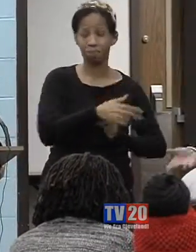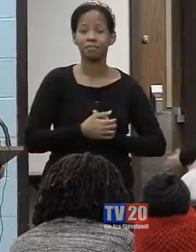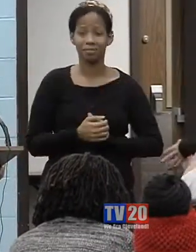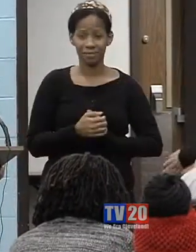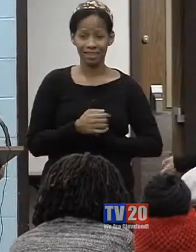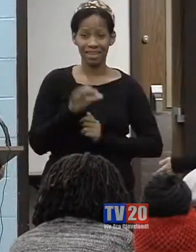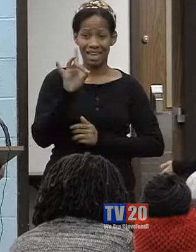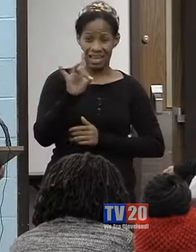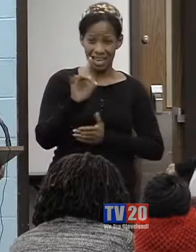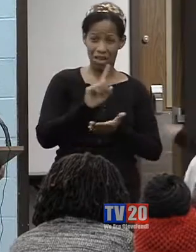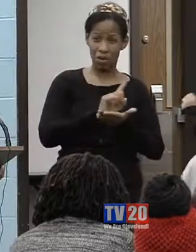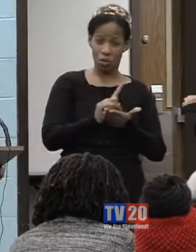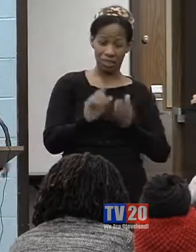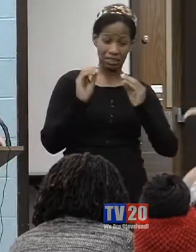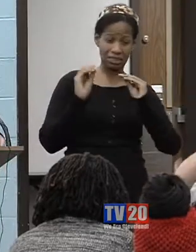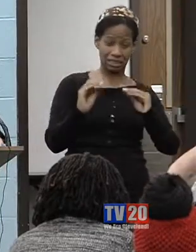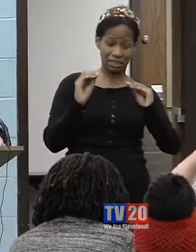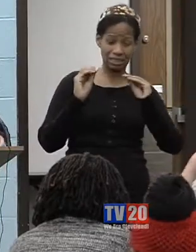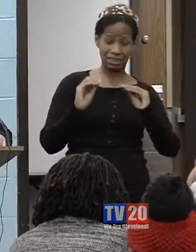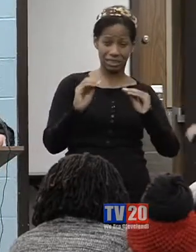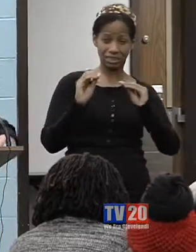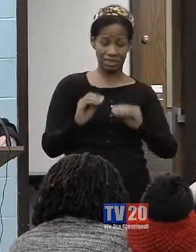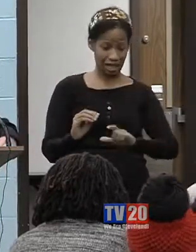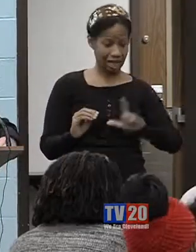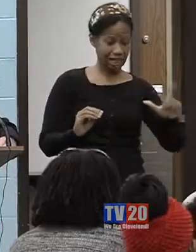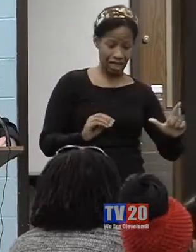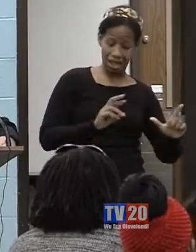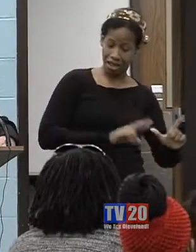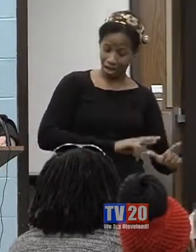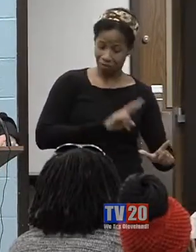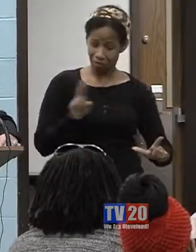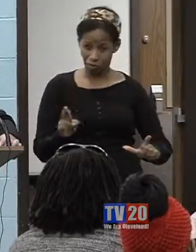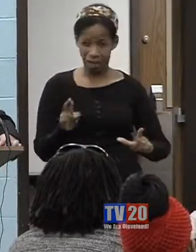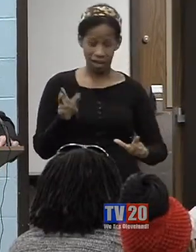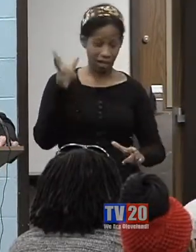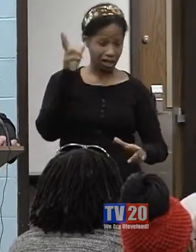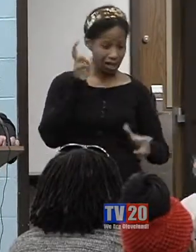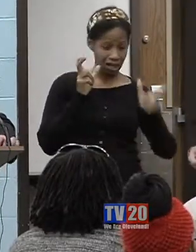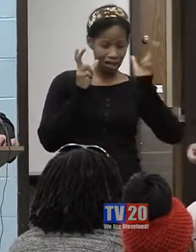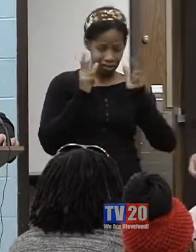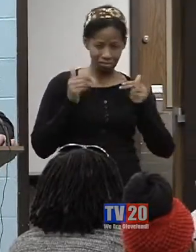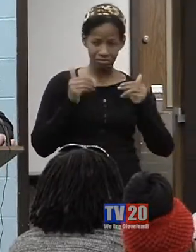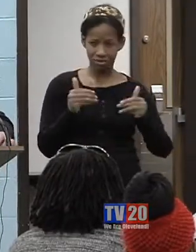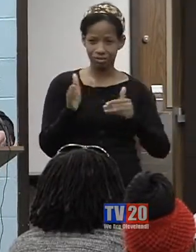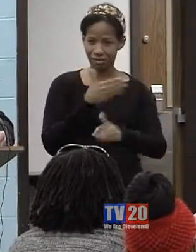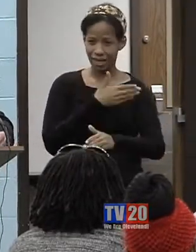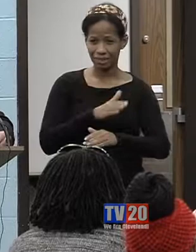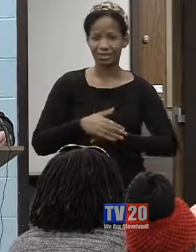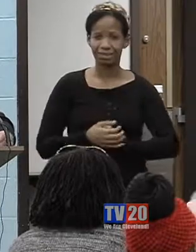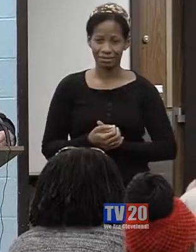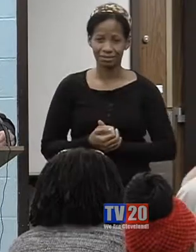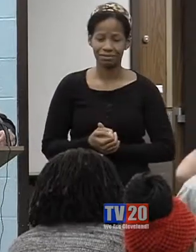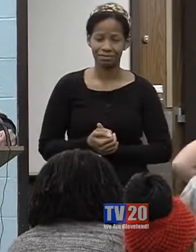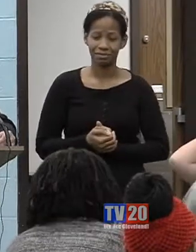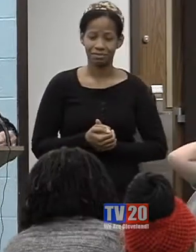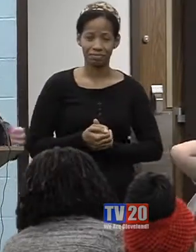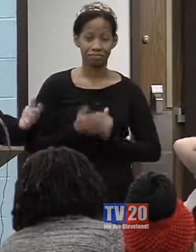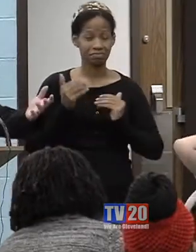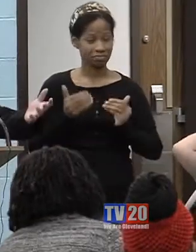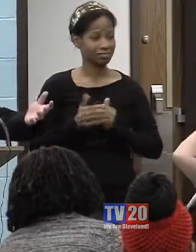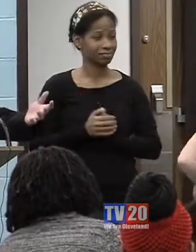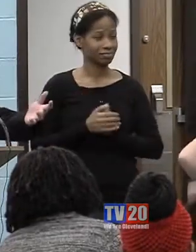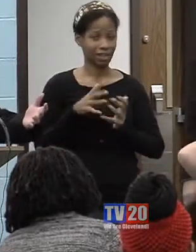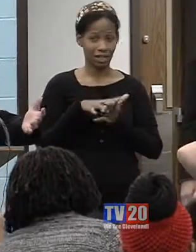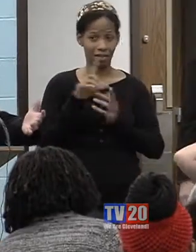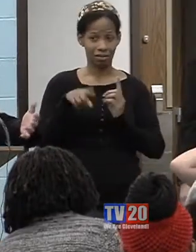last 8 weeks together with the Site Center Steppers, so we're delighted. So we're gonna keep this program moving. We've been entertained. We've